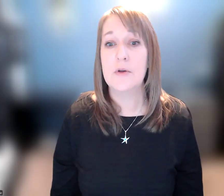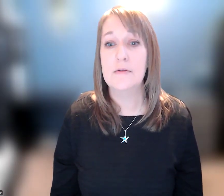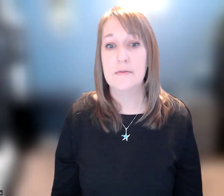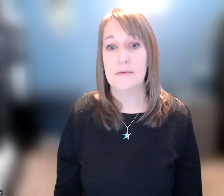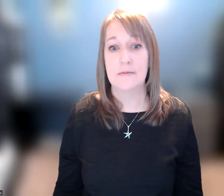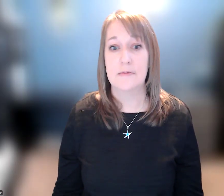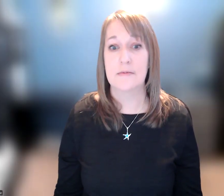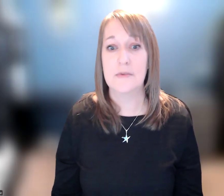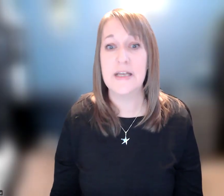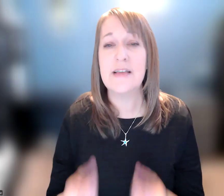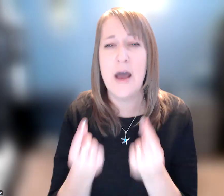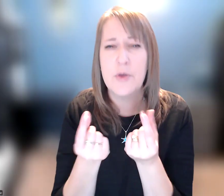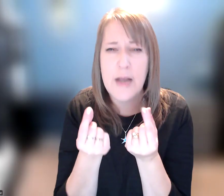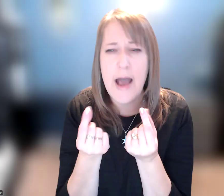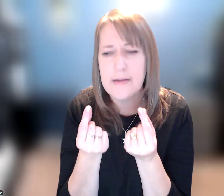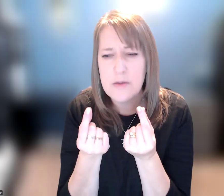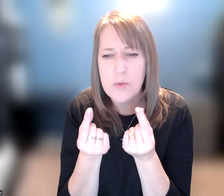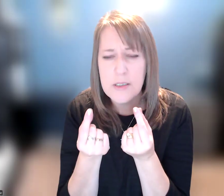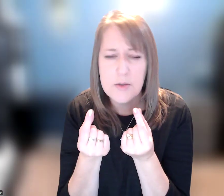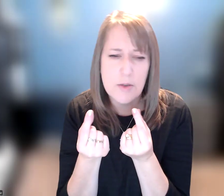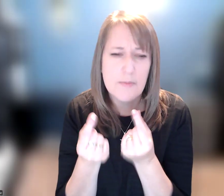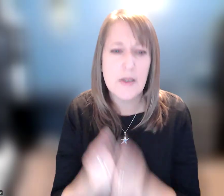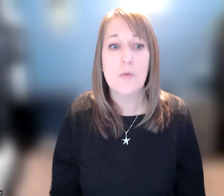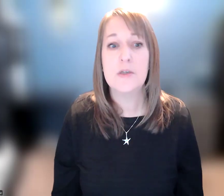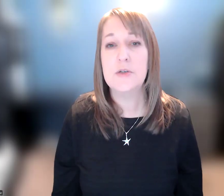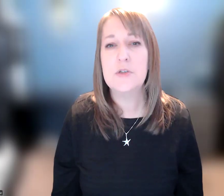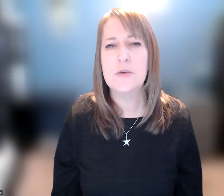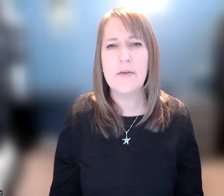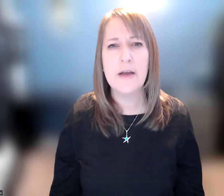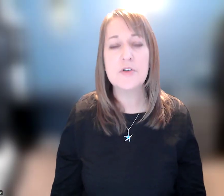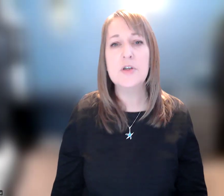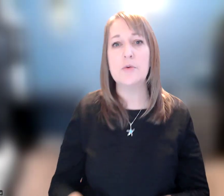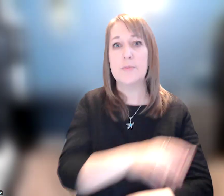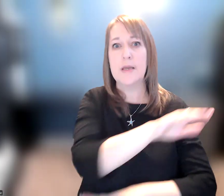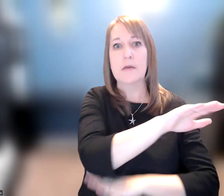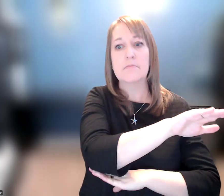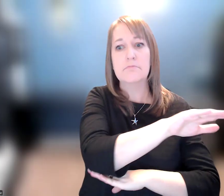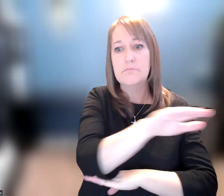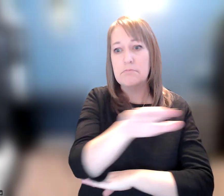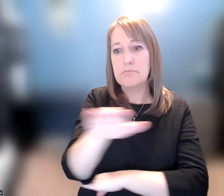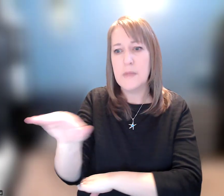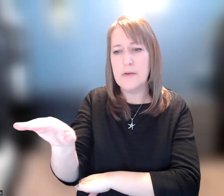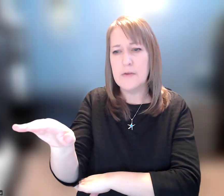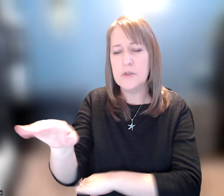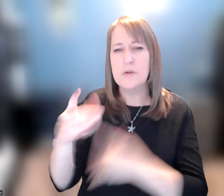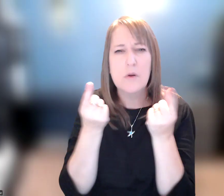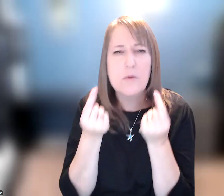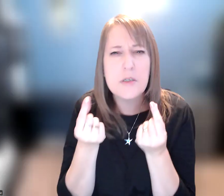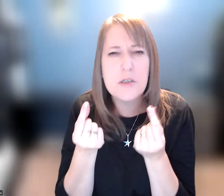would that's how you would ask. So what do you do? What do you do every afternoon would be every afternoon. What do you